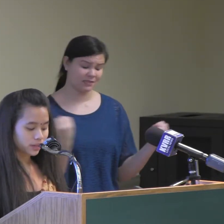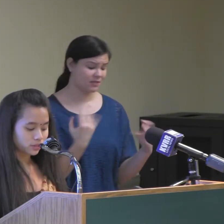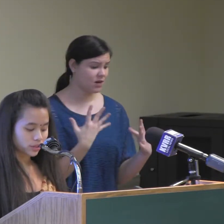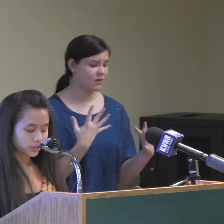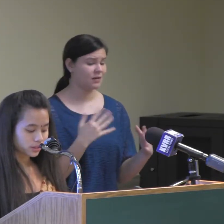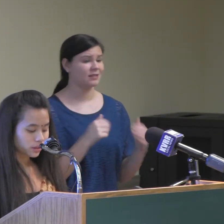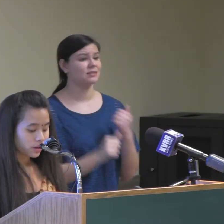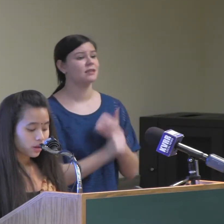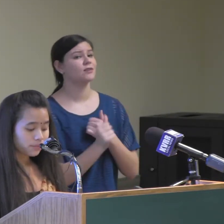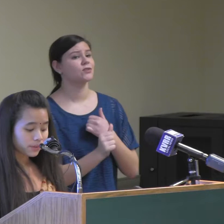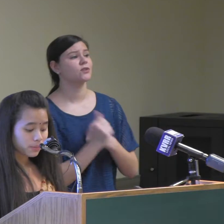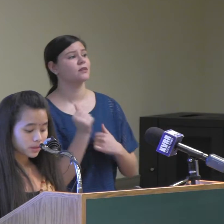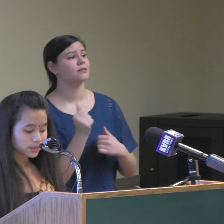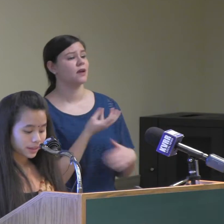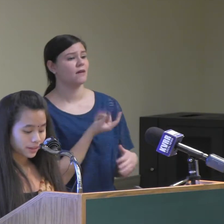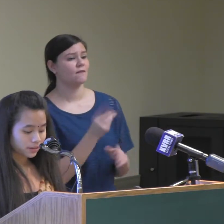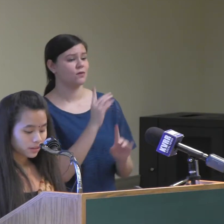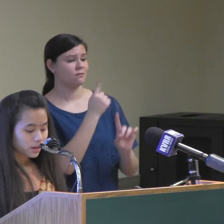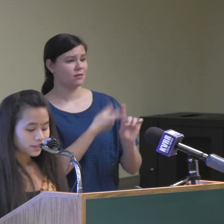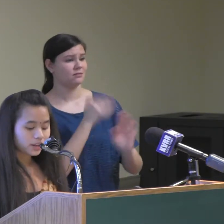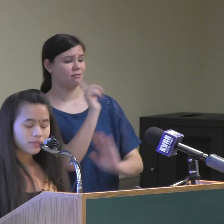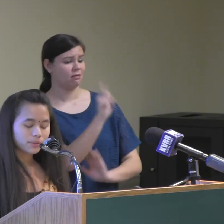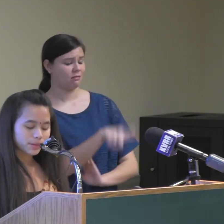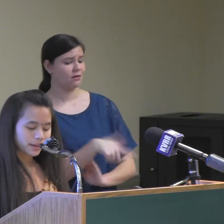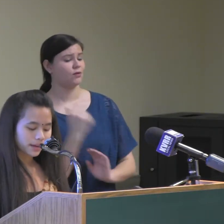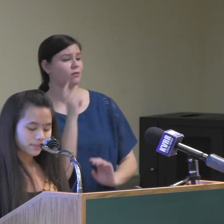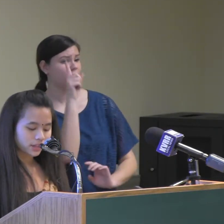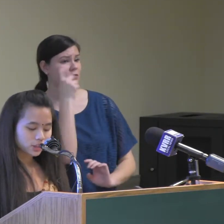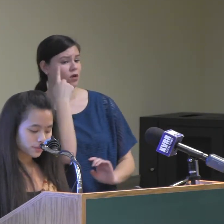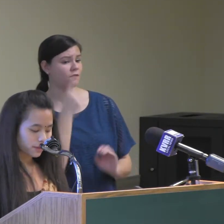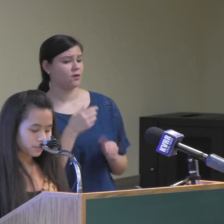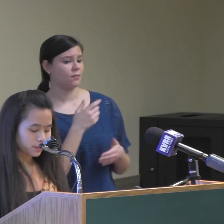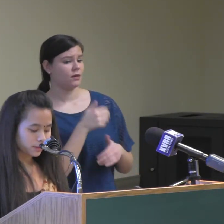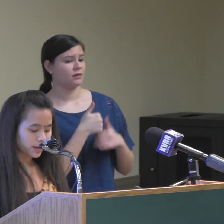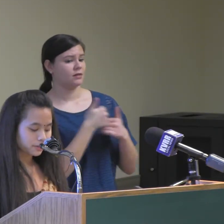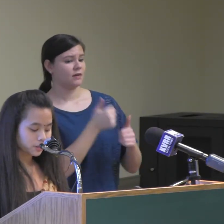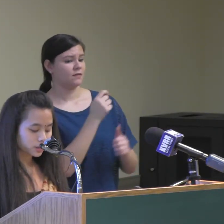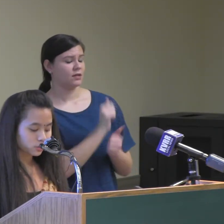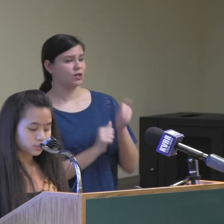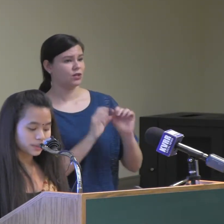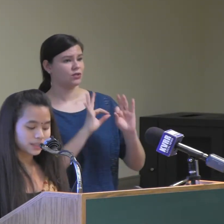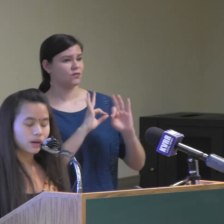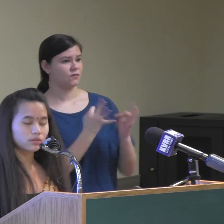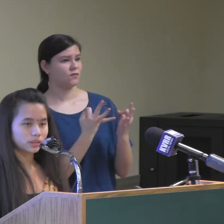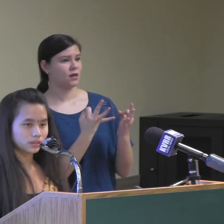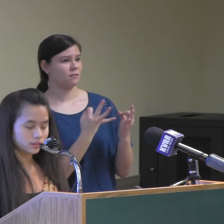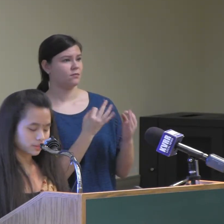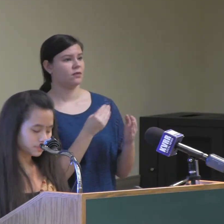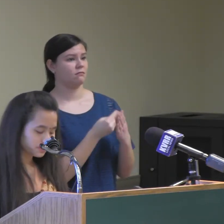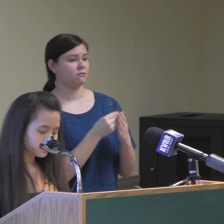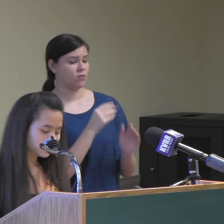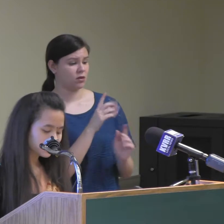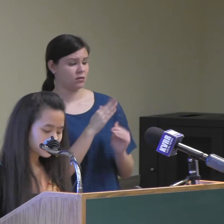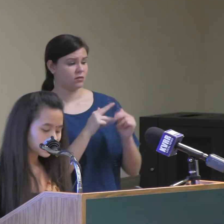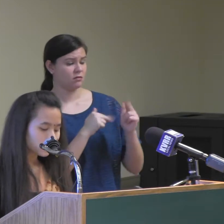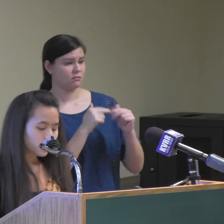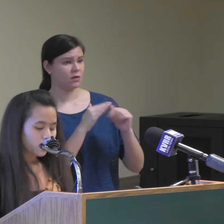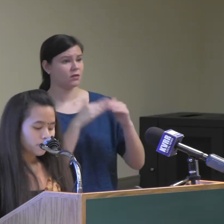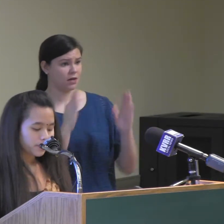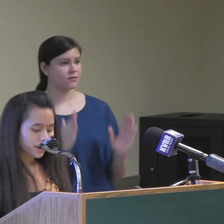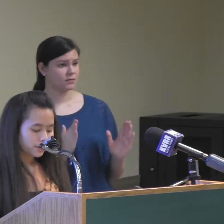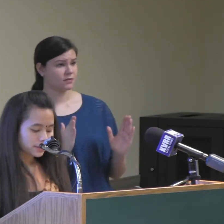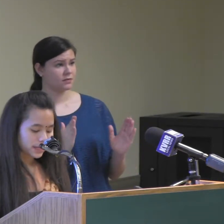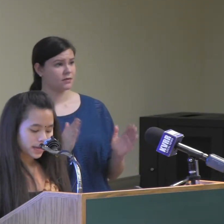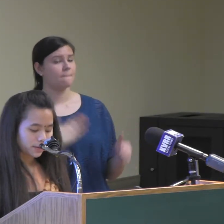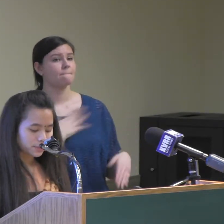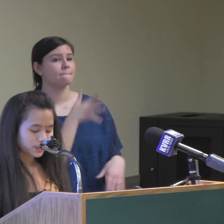and dangerous. A few months later, the government gave each family the materials to build houses.